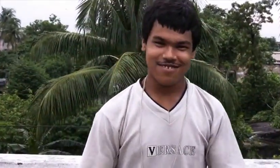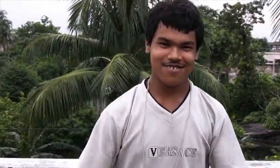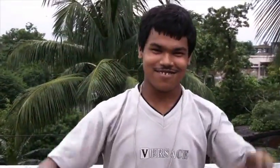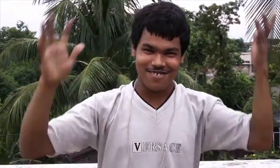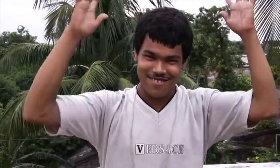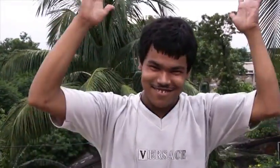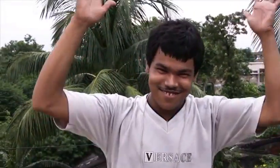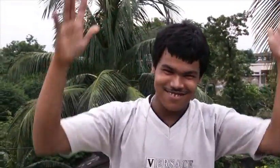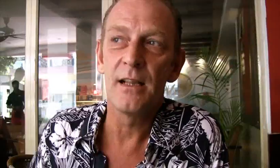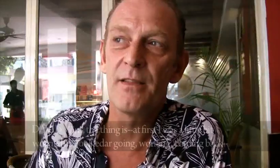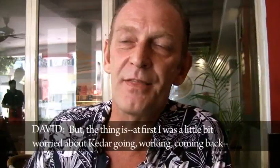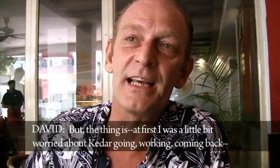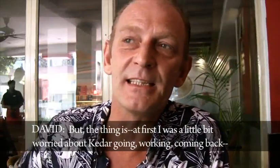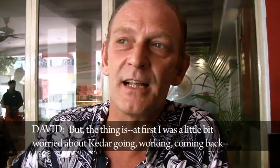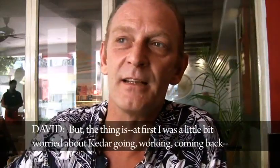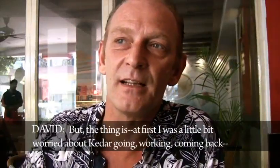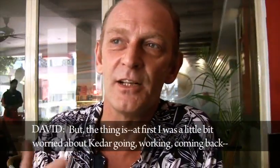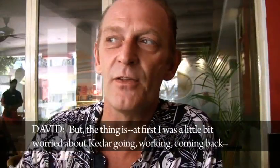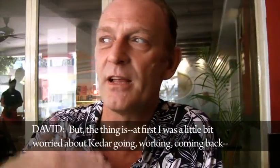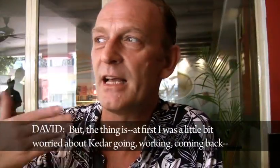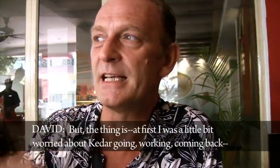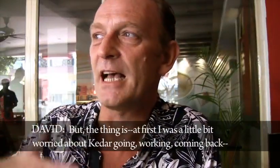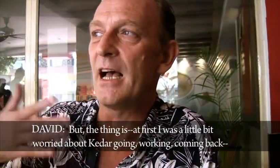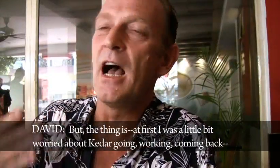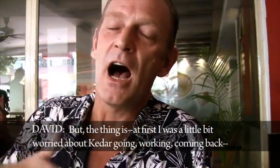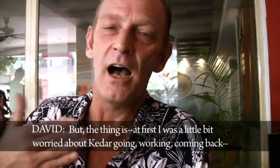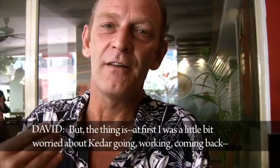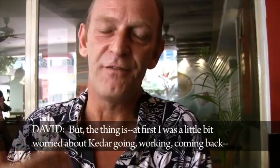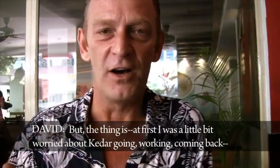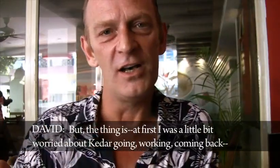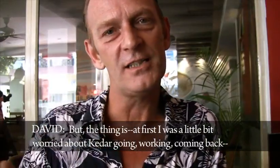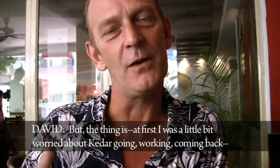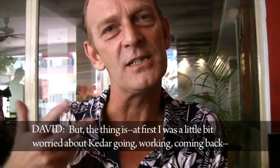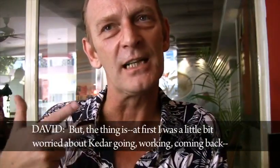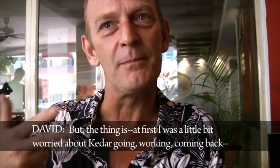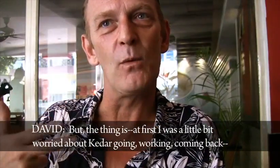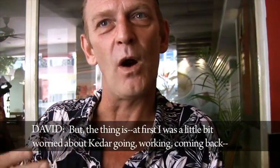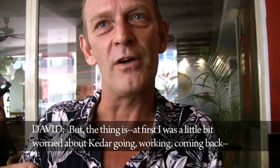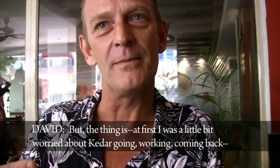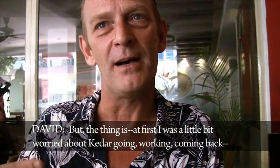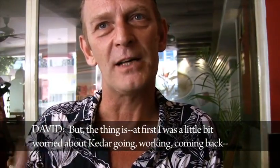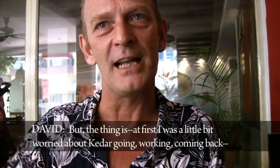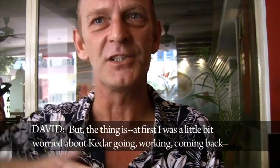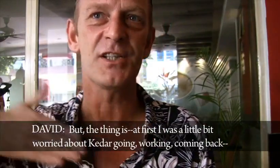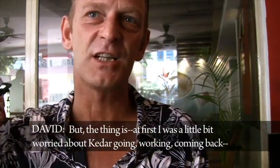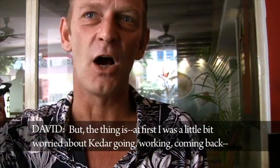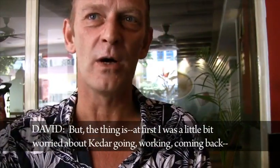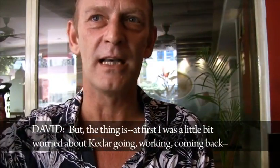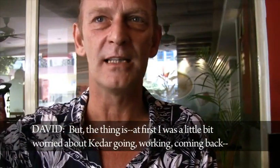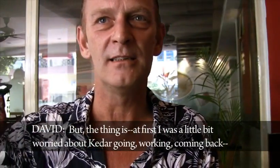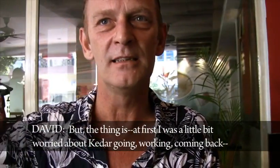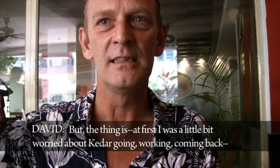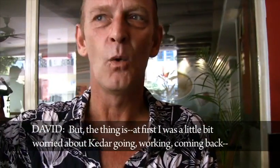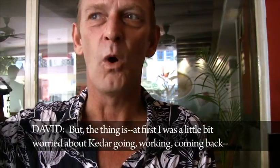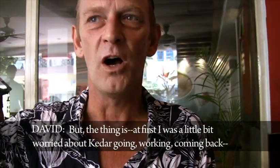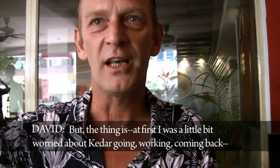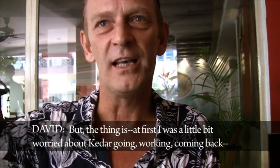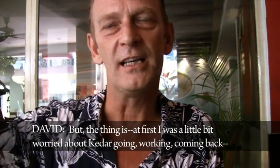But the thing is that, you know, that he's at first I was a little bit worried about Kedda just going, working, coming